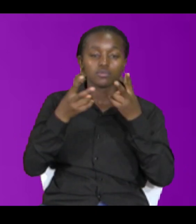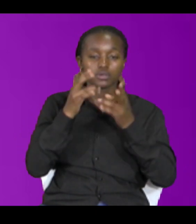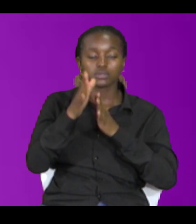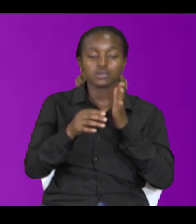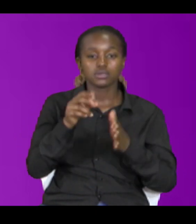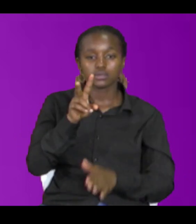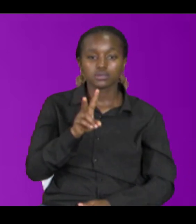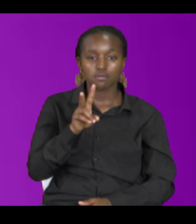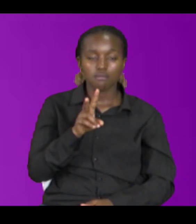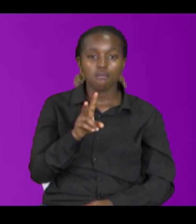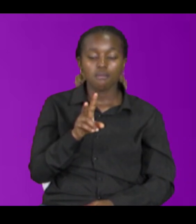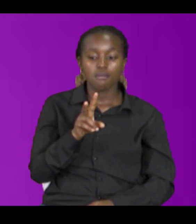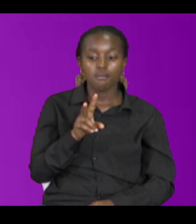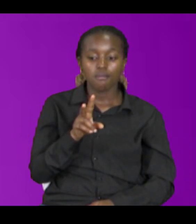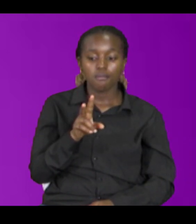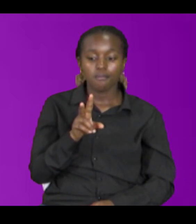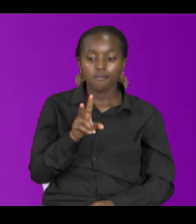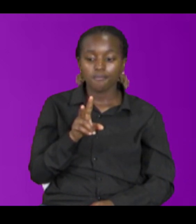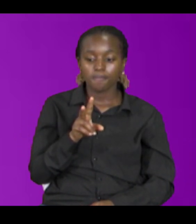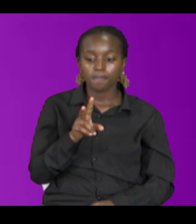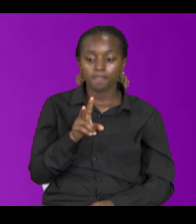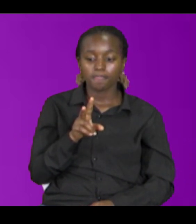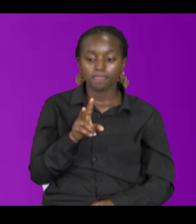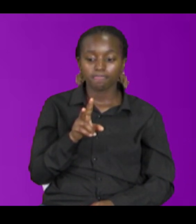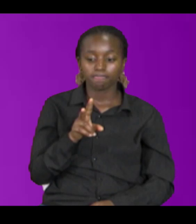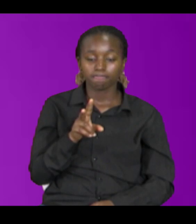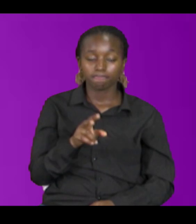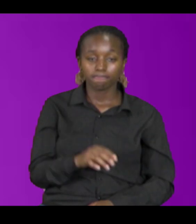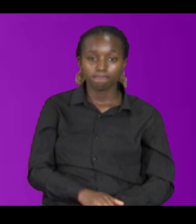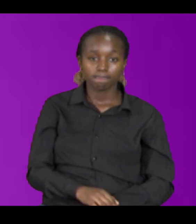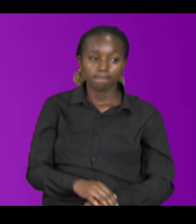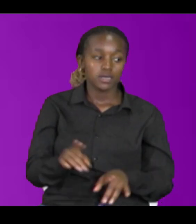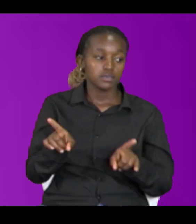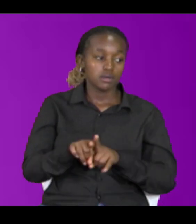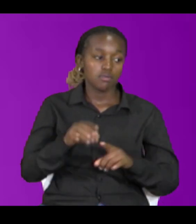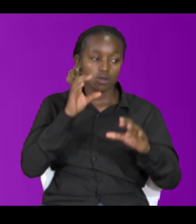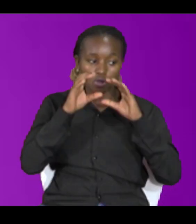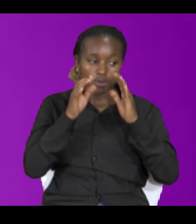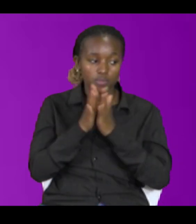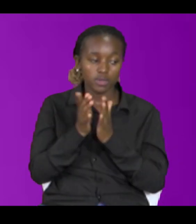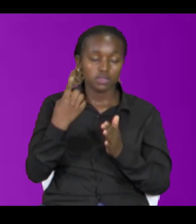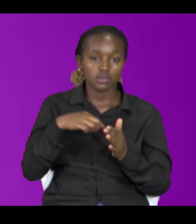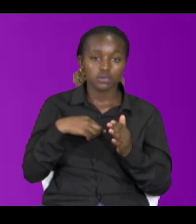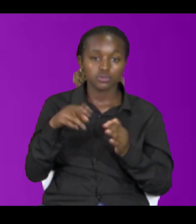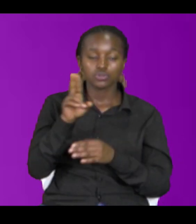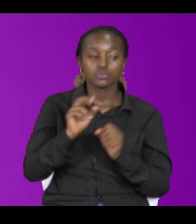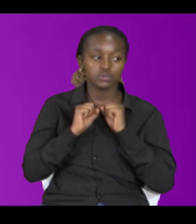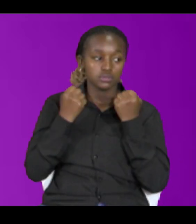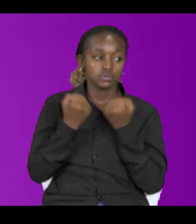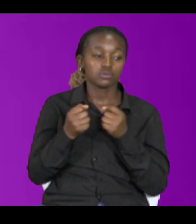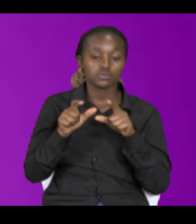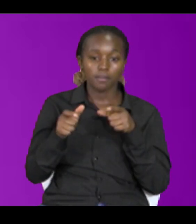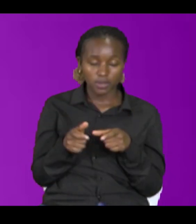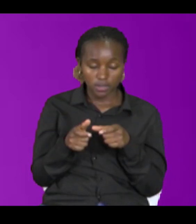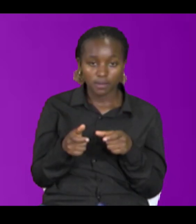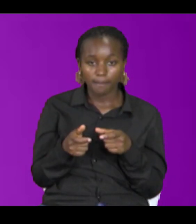connected, and you can talk to us on our social media